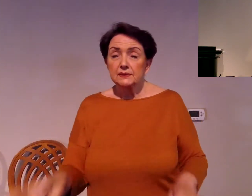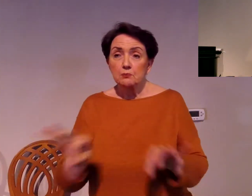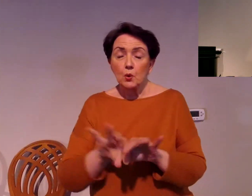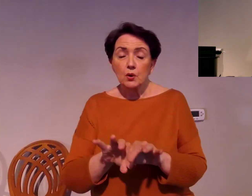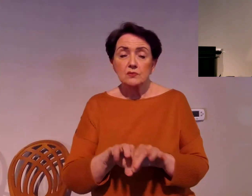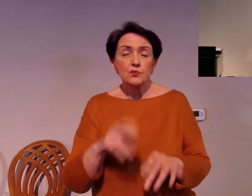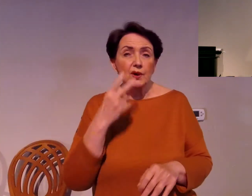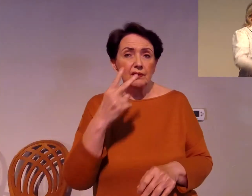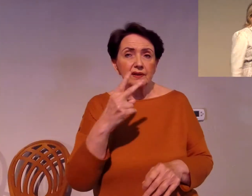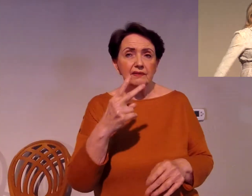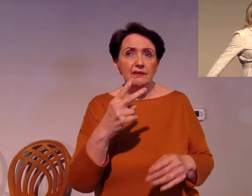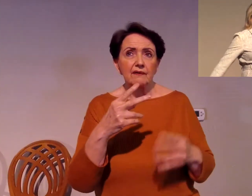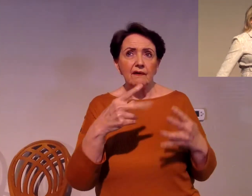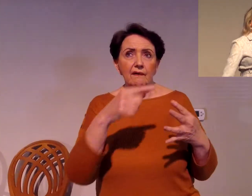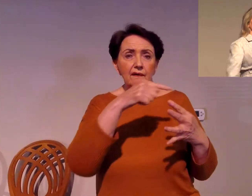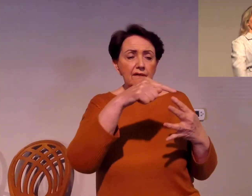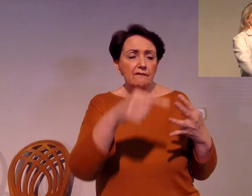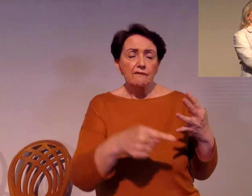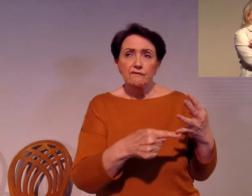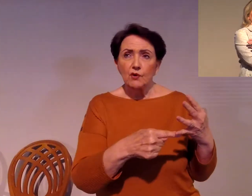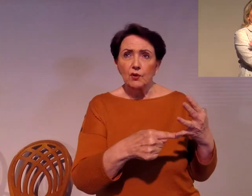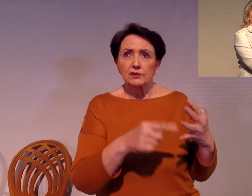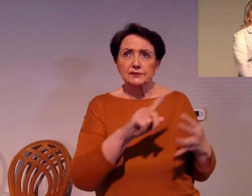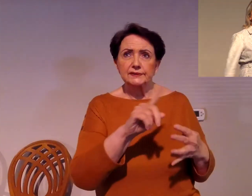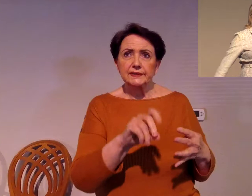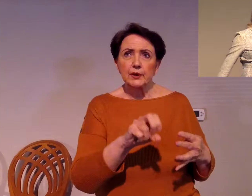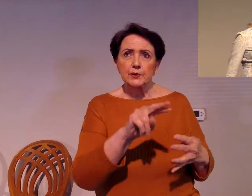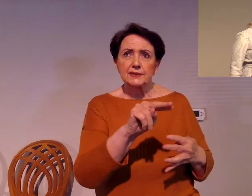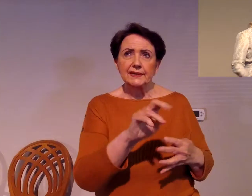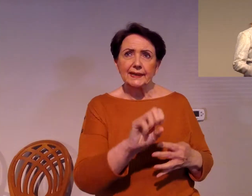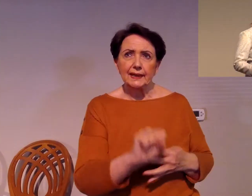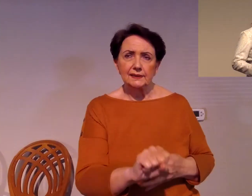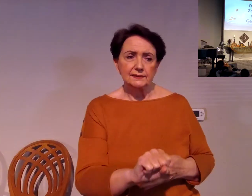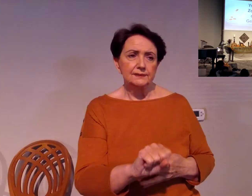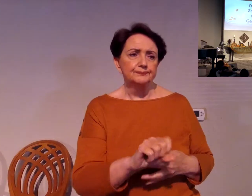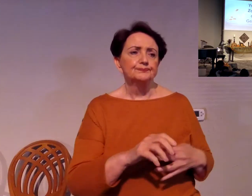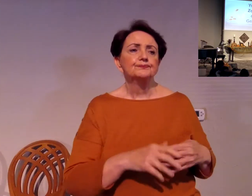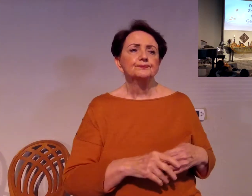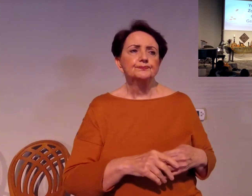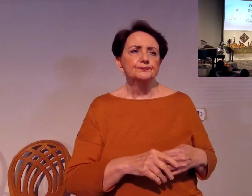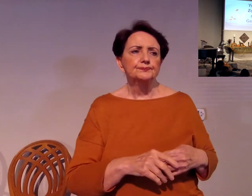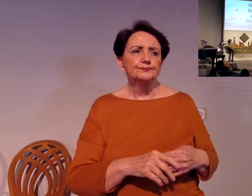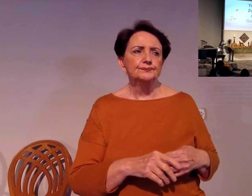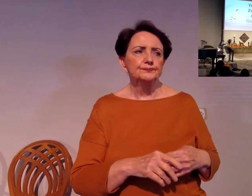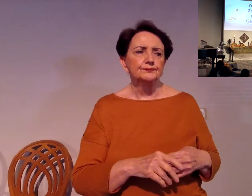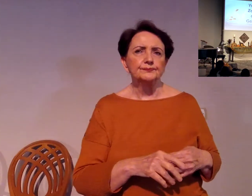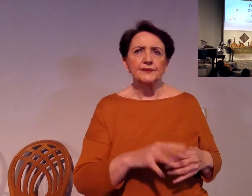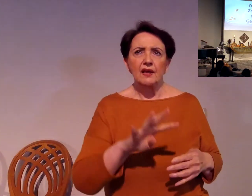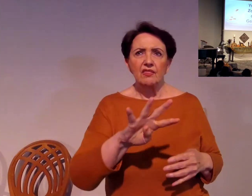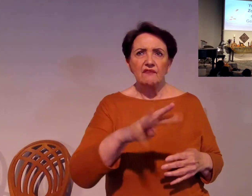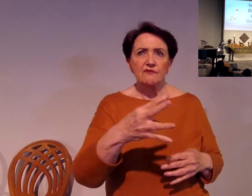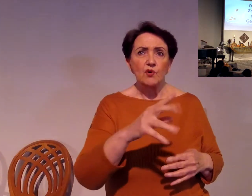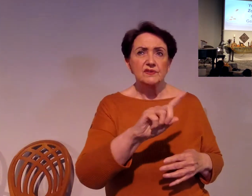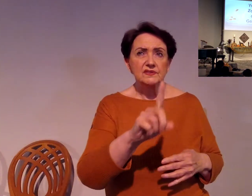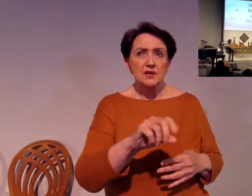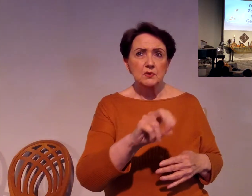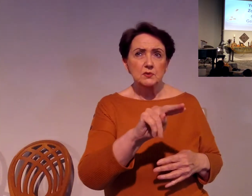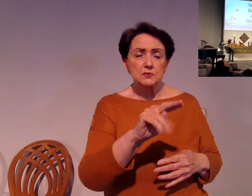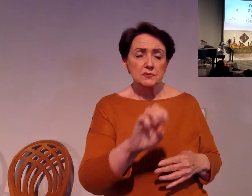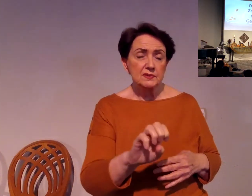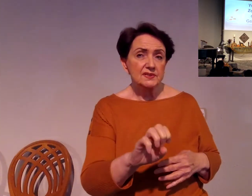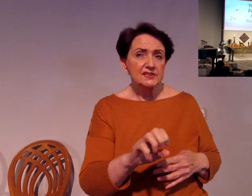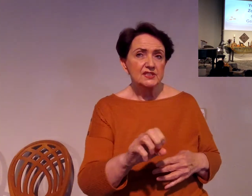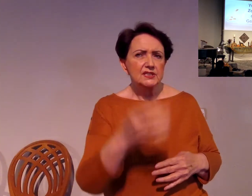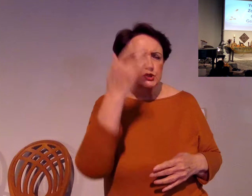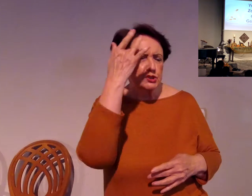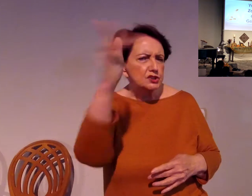these zones. Oh, there we go. It's important that we look at these zones. And the fourth zone is the